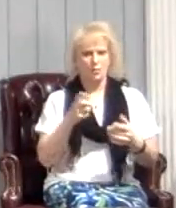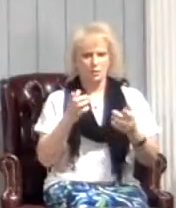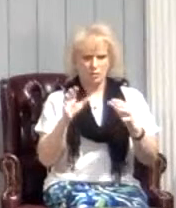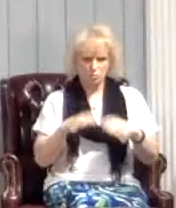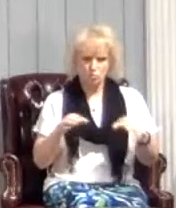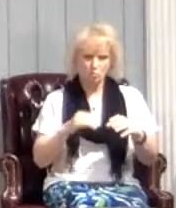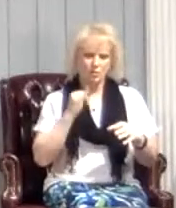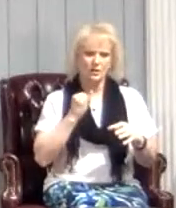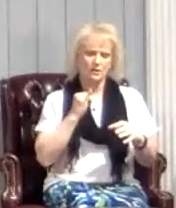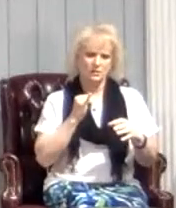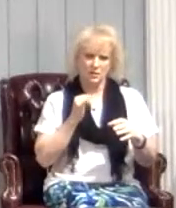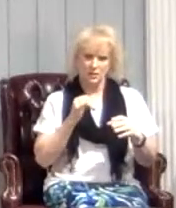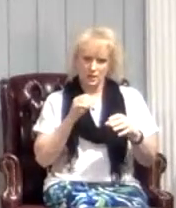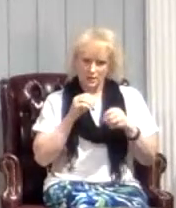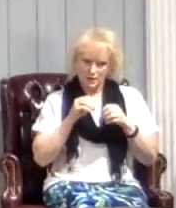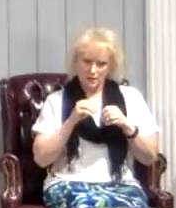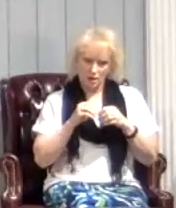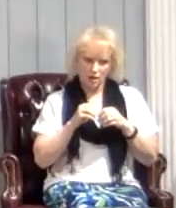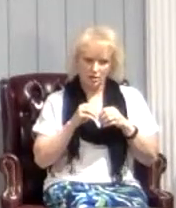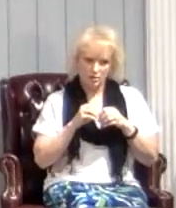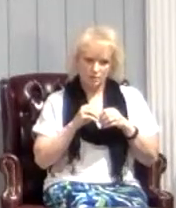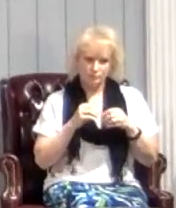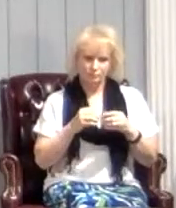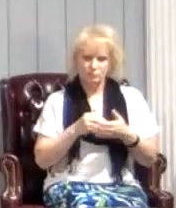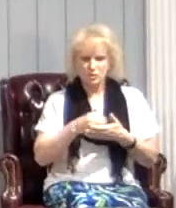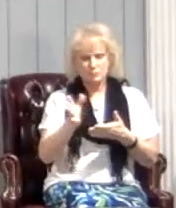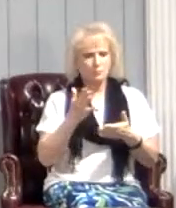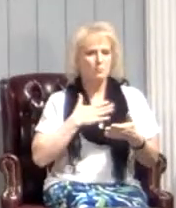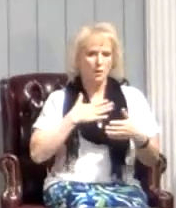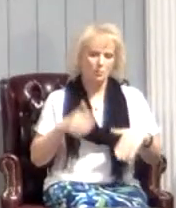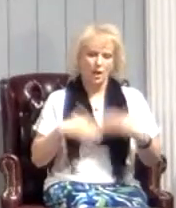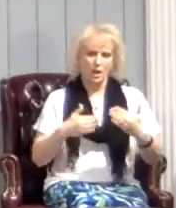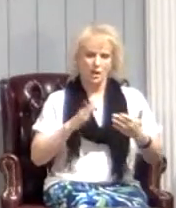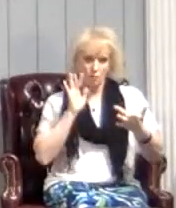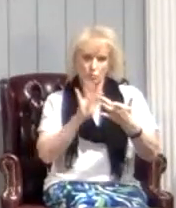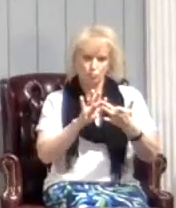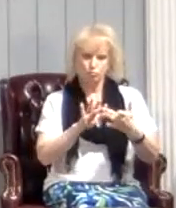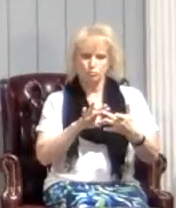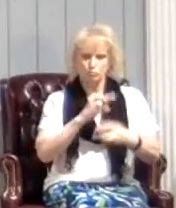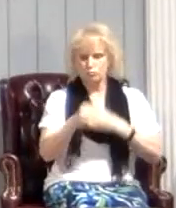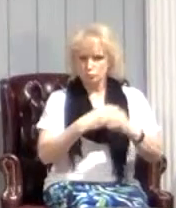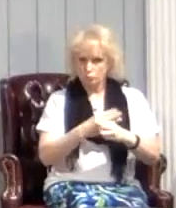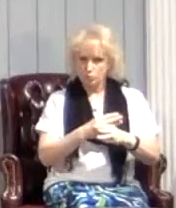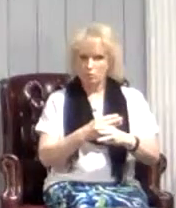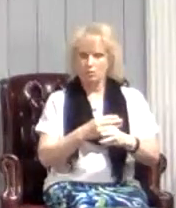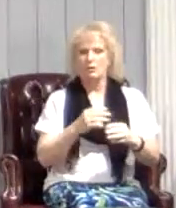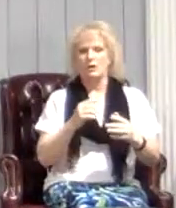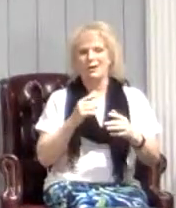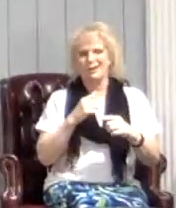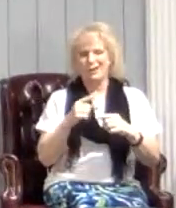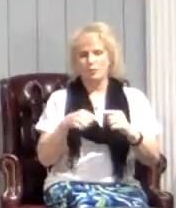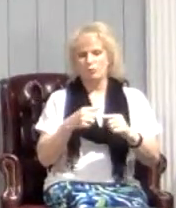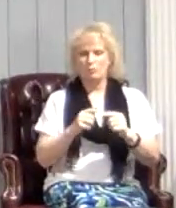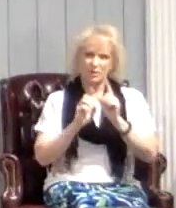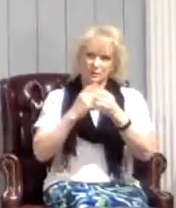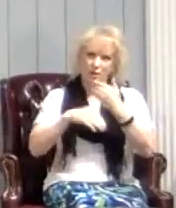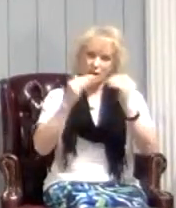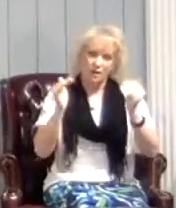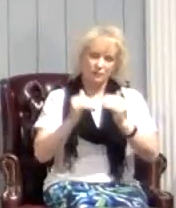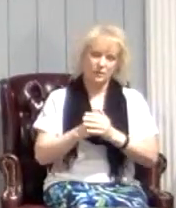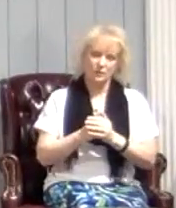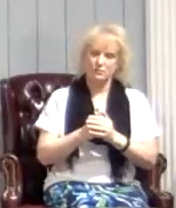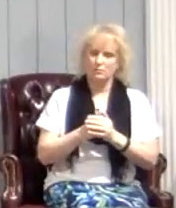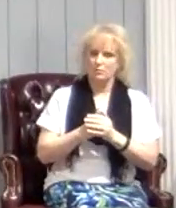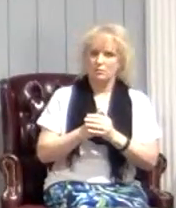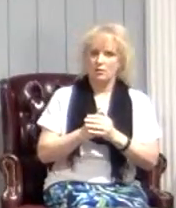my life reaching the world. But really, that's not what the Bible says that we spend our life doing. The Bible says that in this life, God